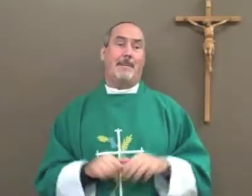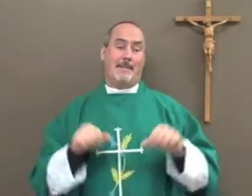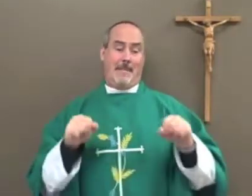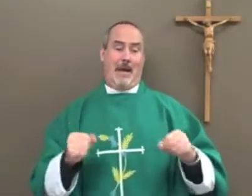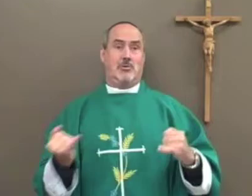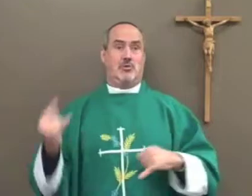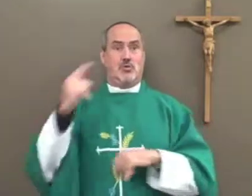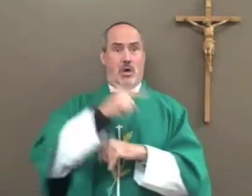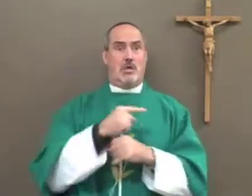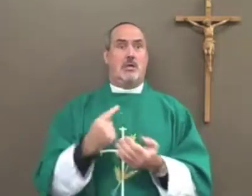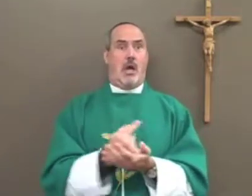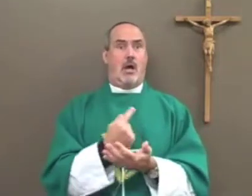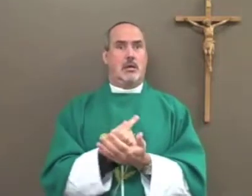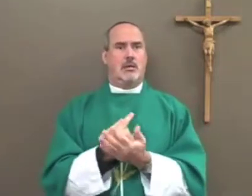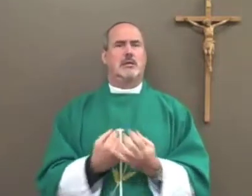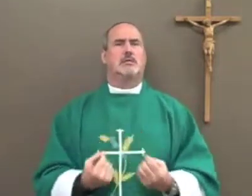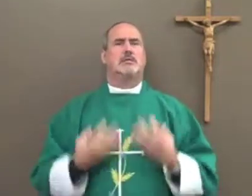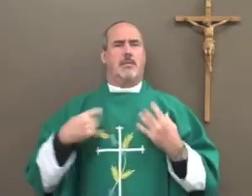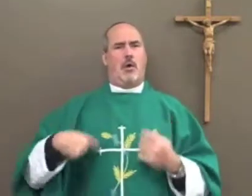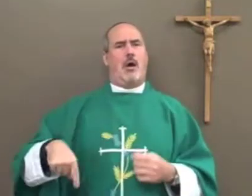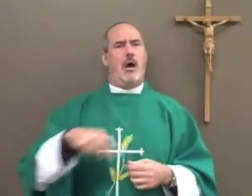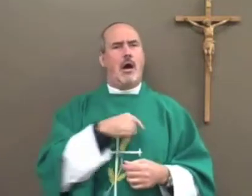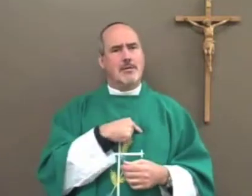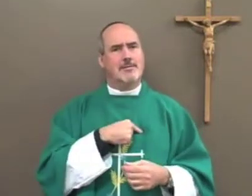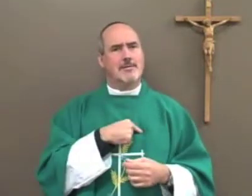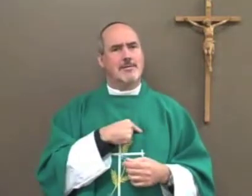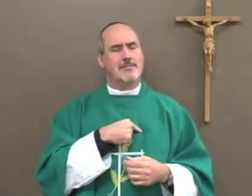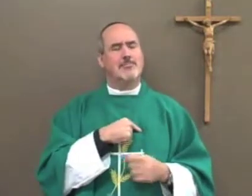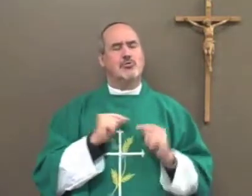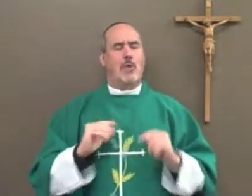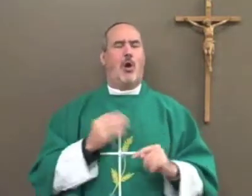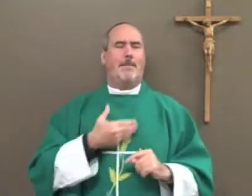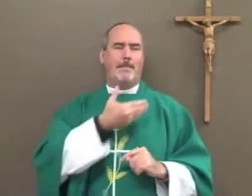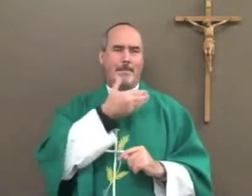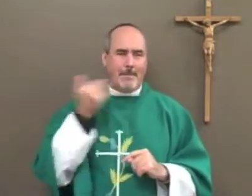power. So today's gospel really inspires us to try our